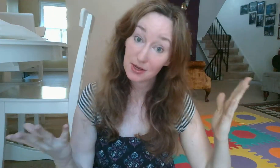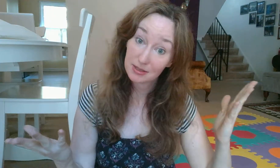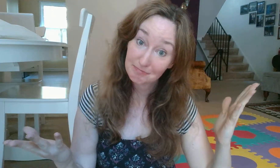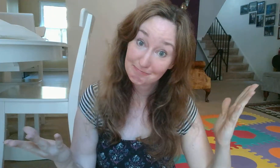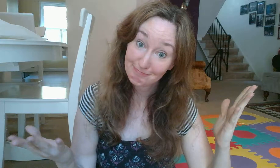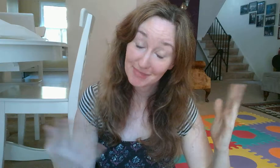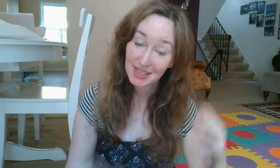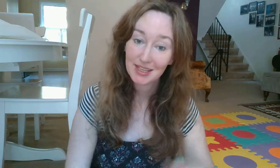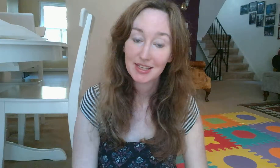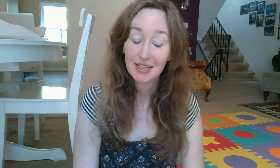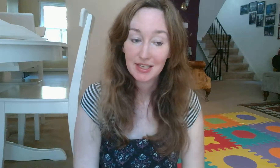fries.